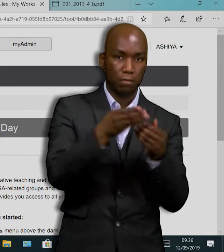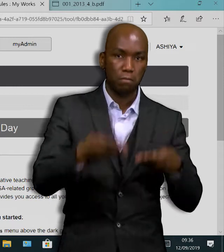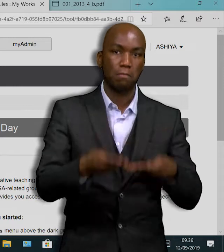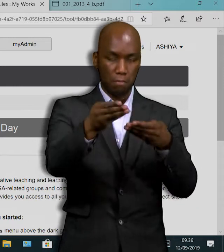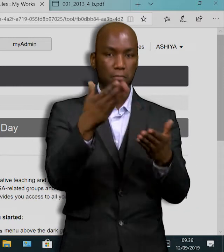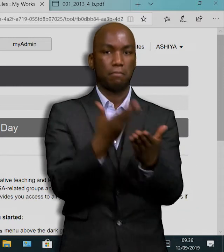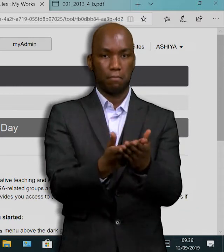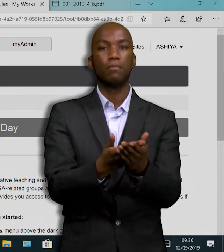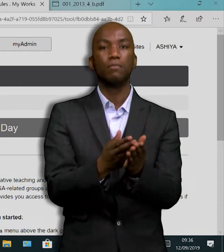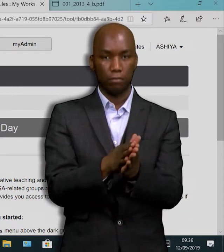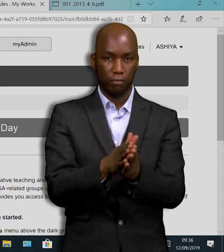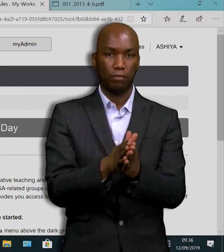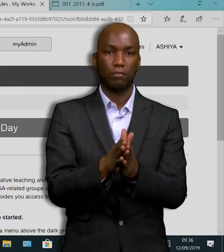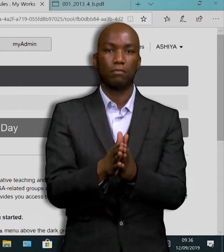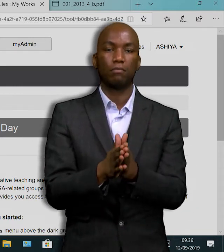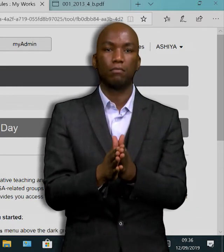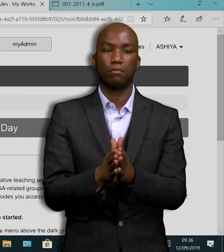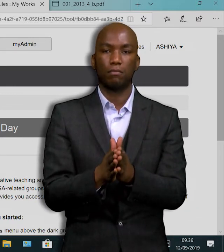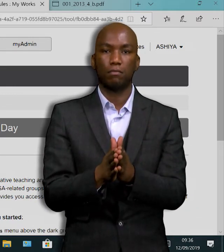successfully.